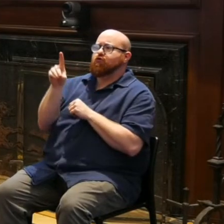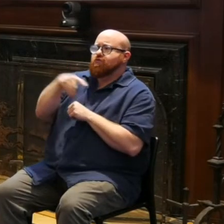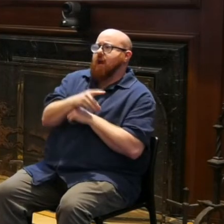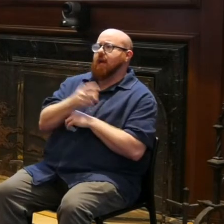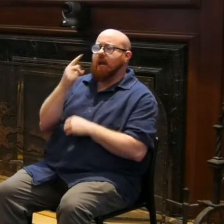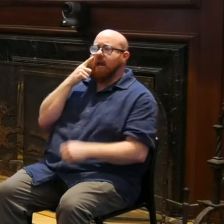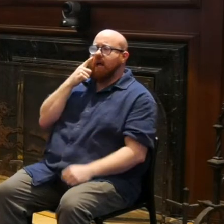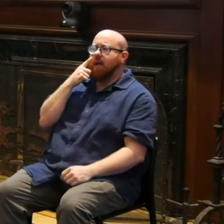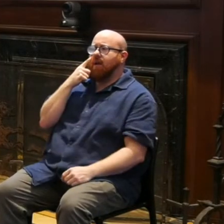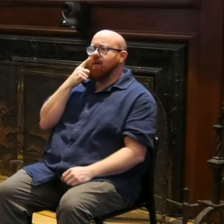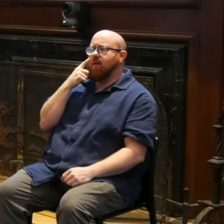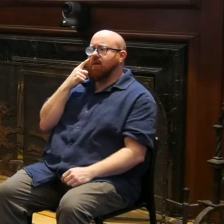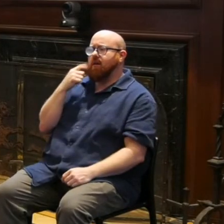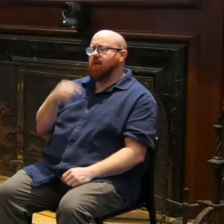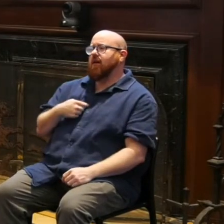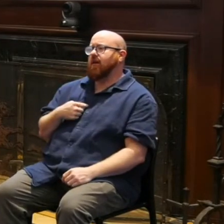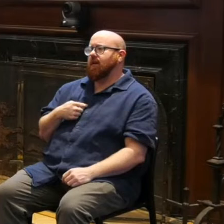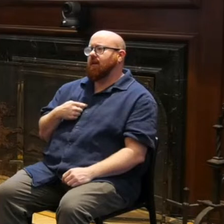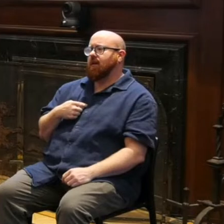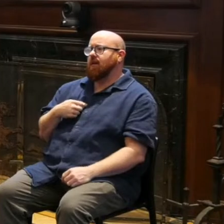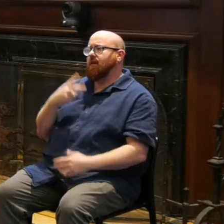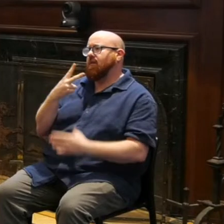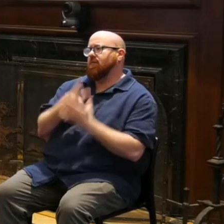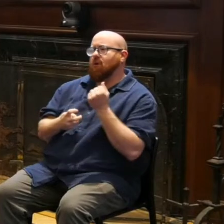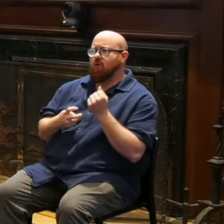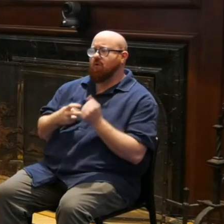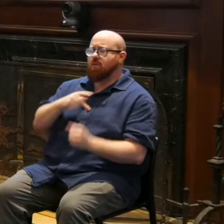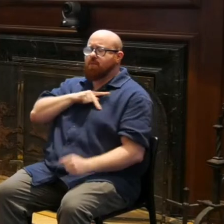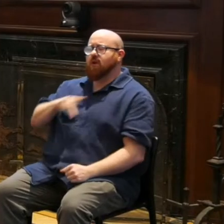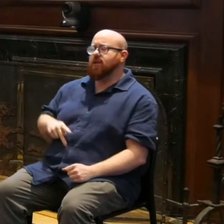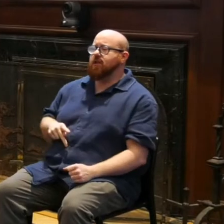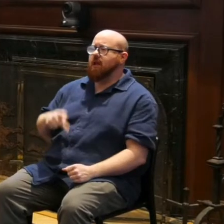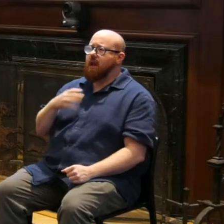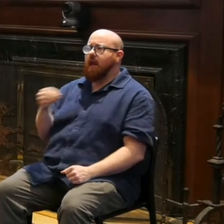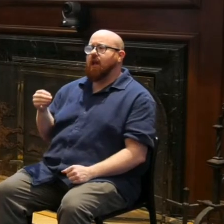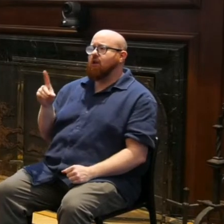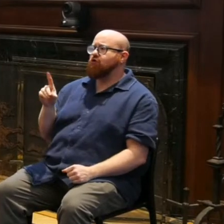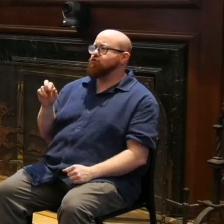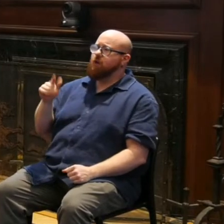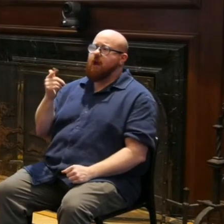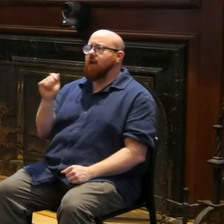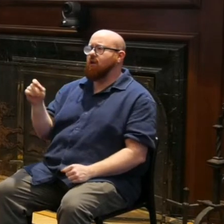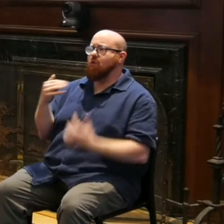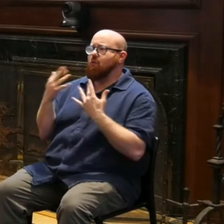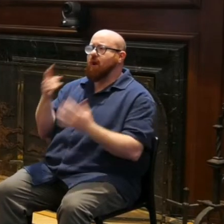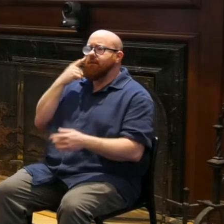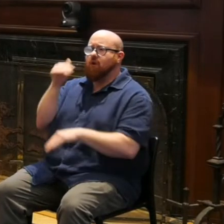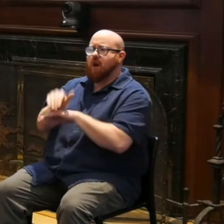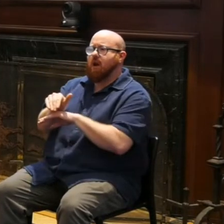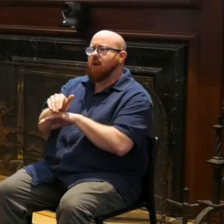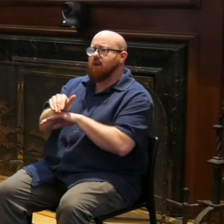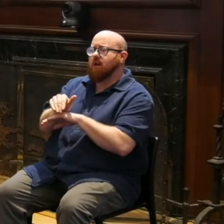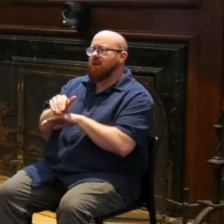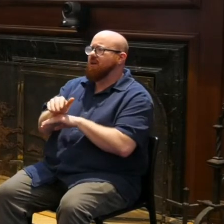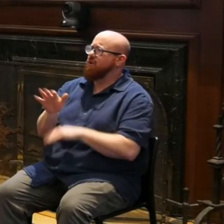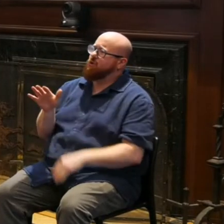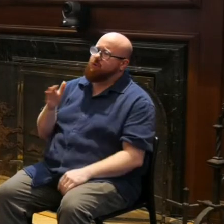I am both princess and dragon waiting for night. Oh, but baby,